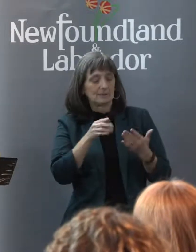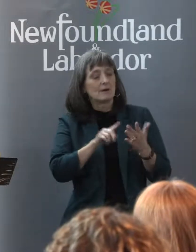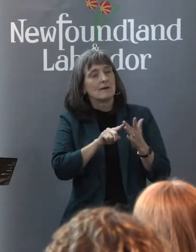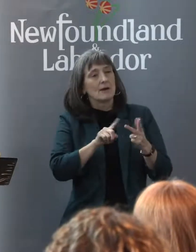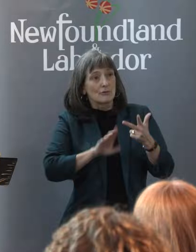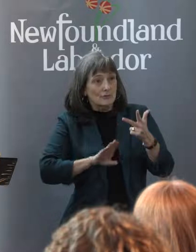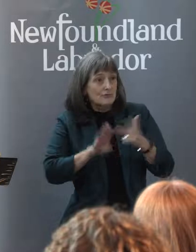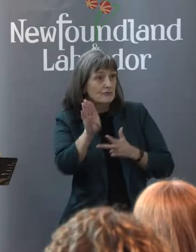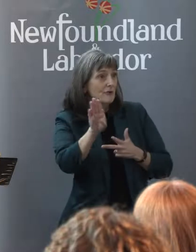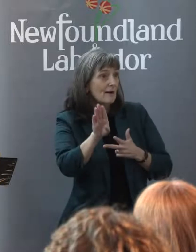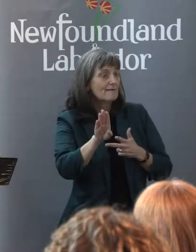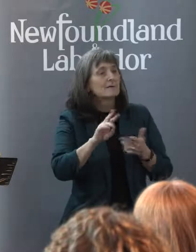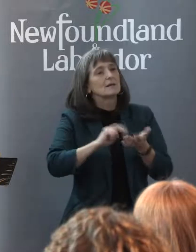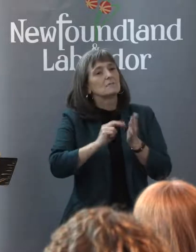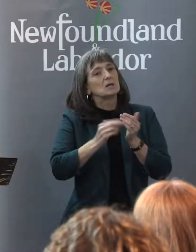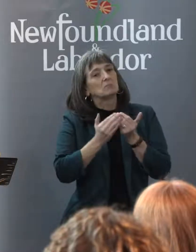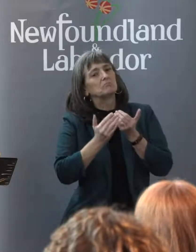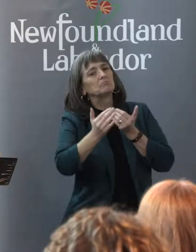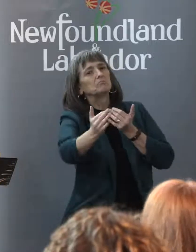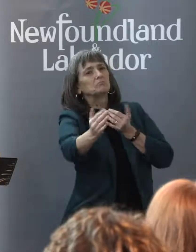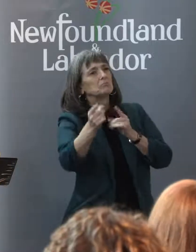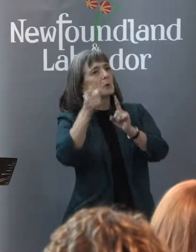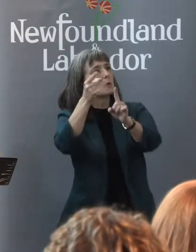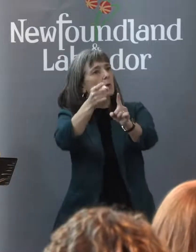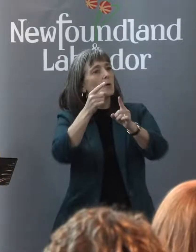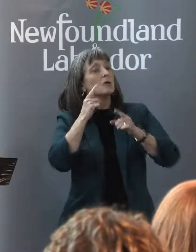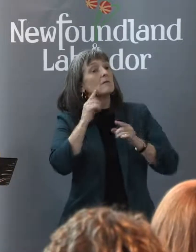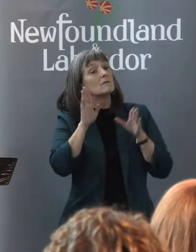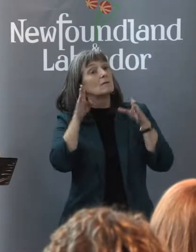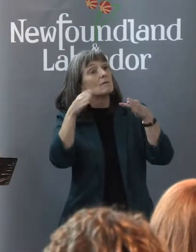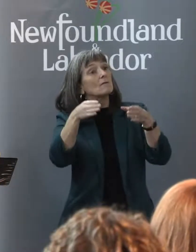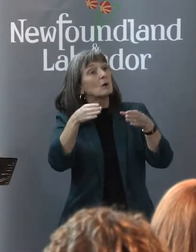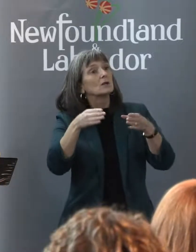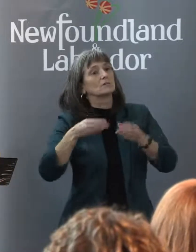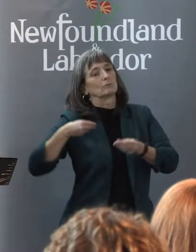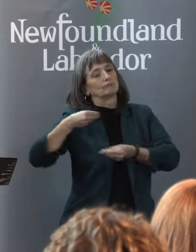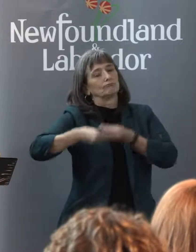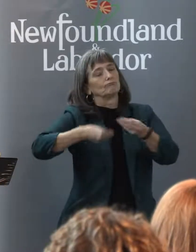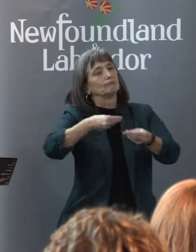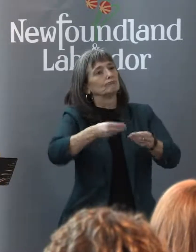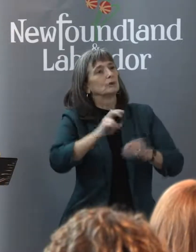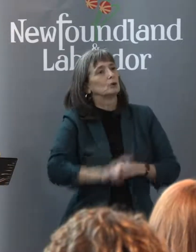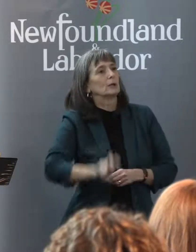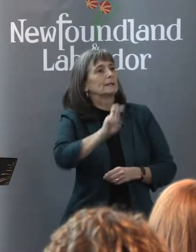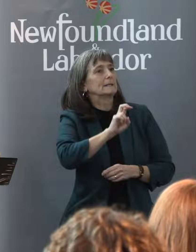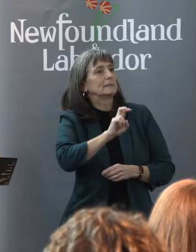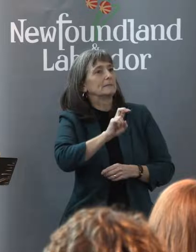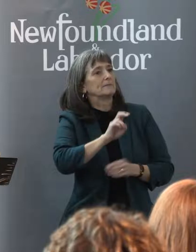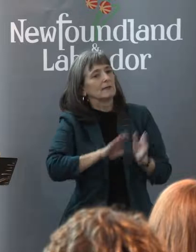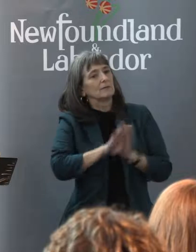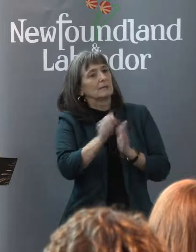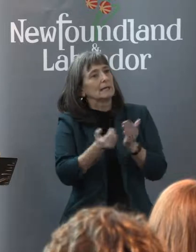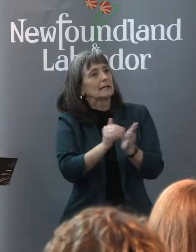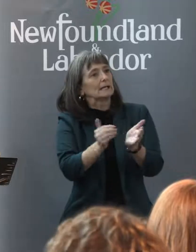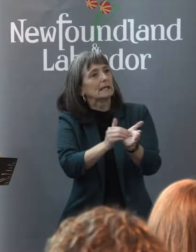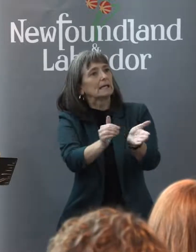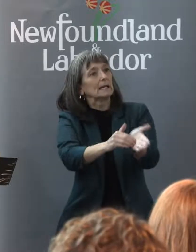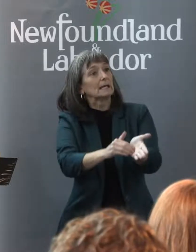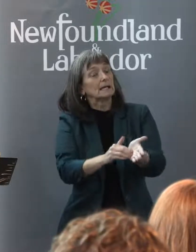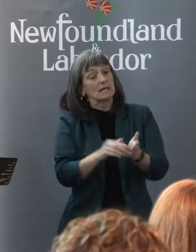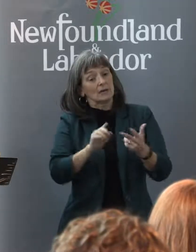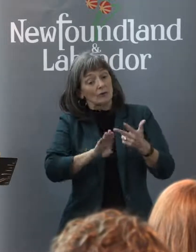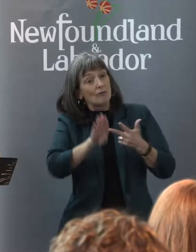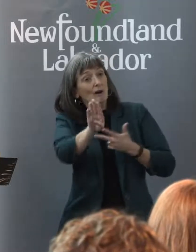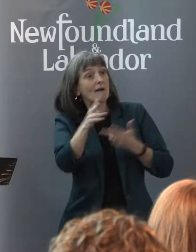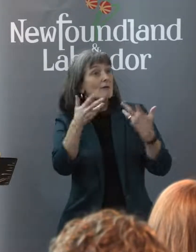2026 and beyond is a long-term strategy that focuses on regenerative tourism. At this point in the vision, our sector is